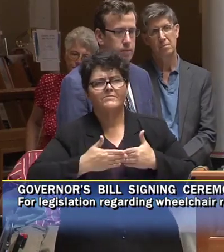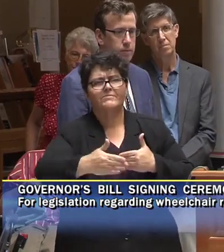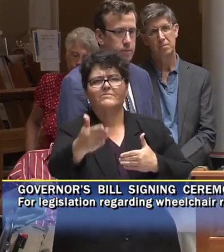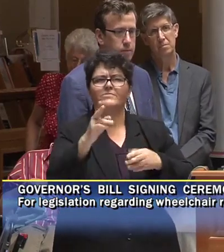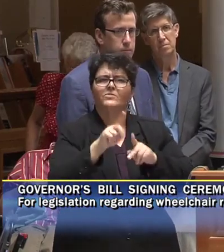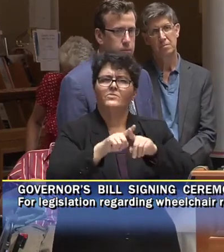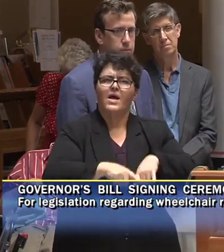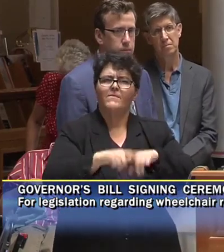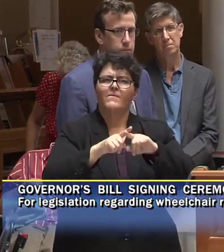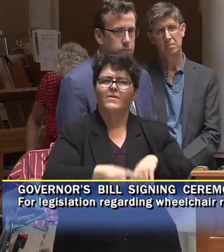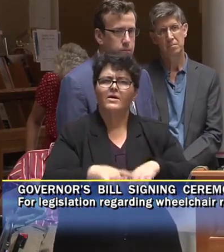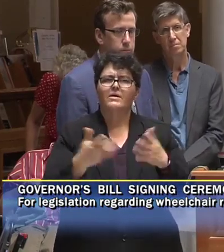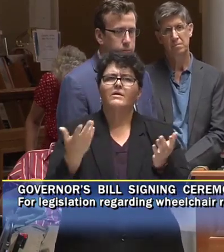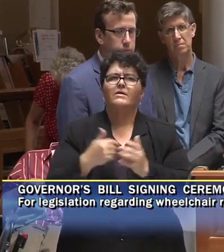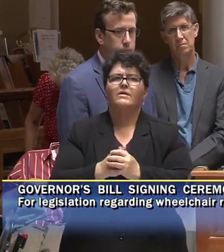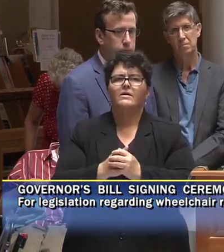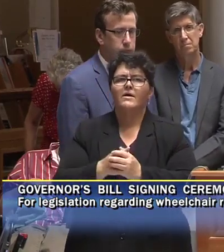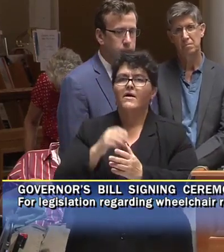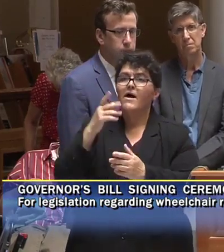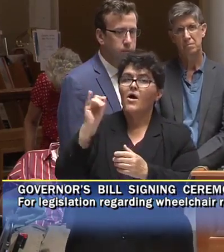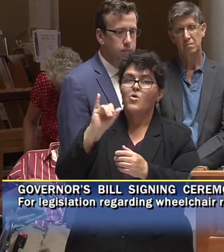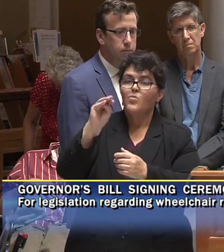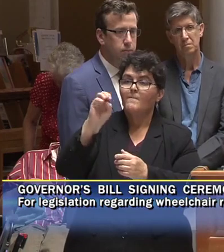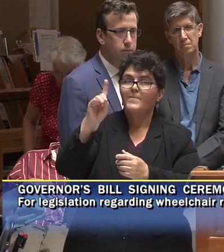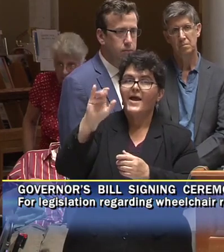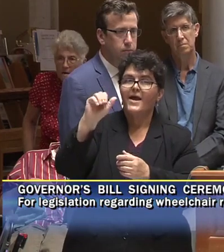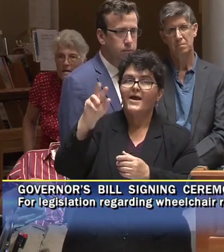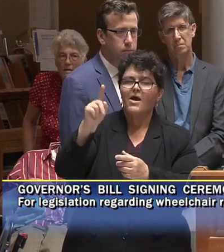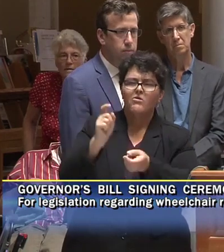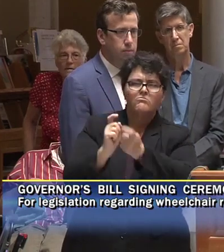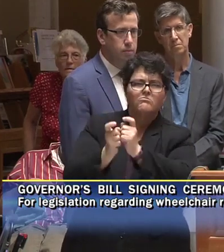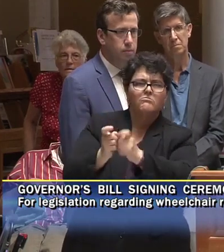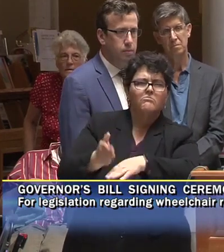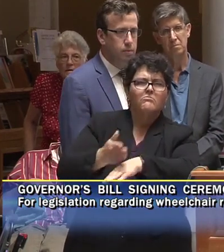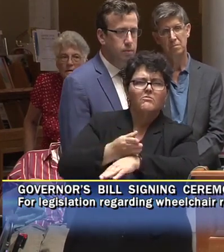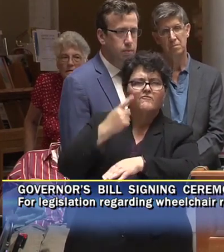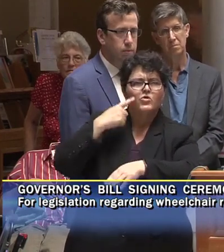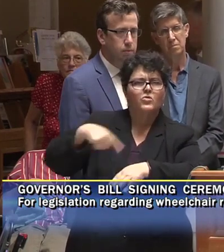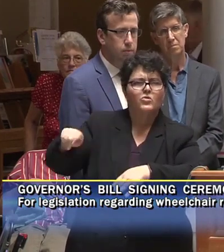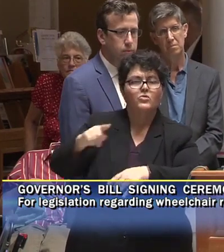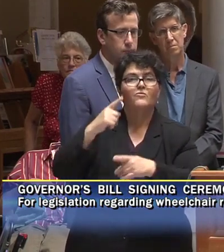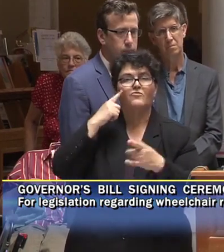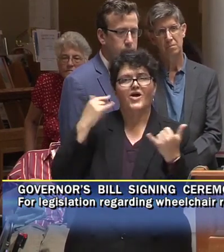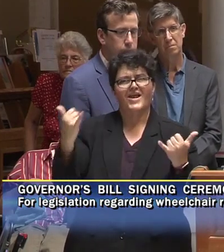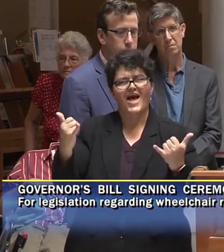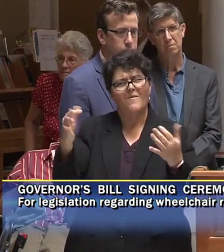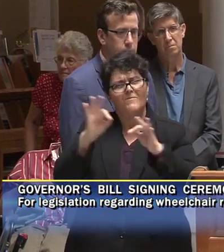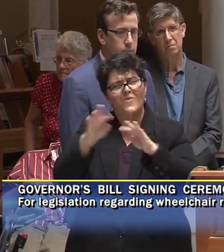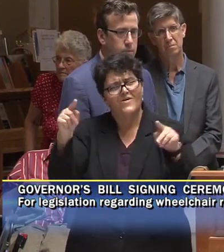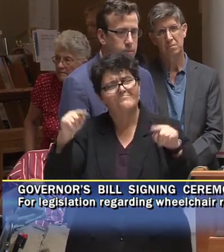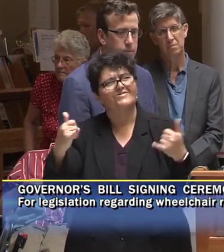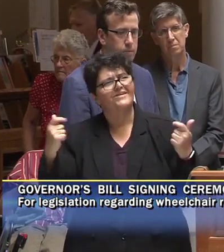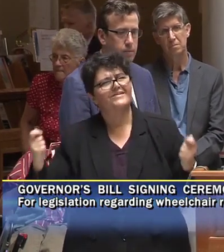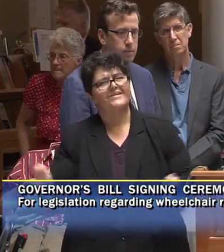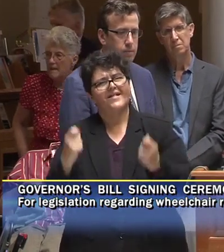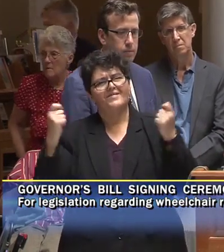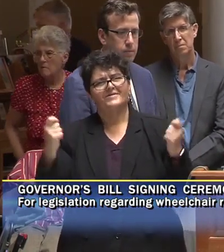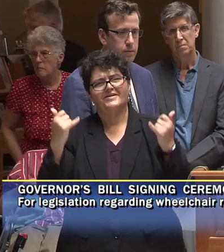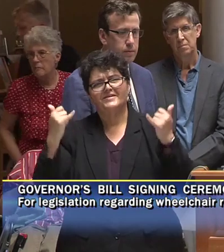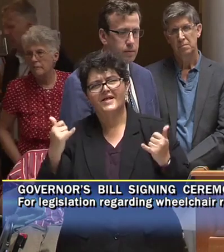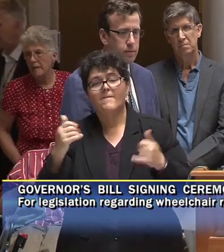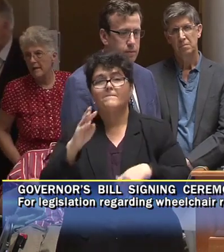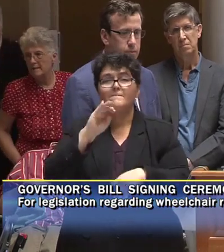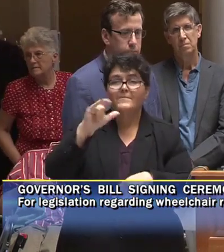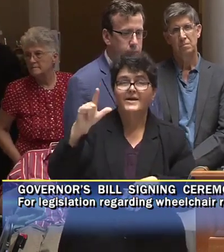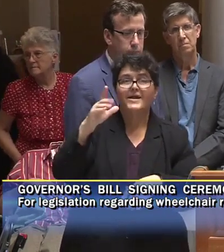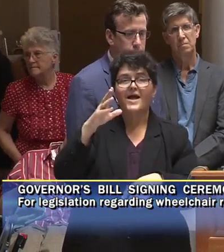for our Medicaid community. And we are thrilled to be here today to celebrate this change, not only our bill, but in the way that all of us should be living in the